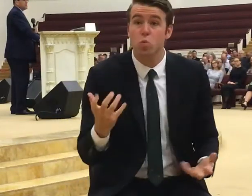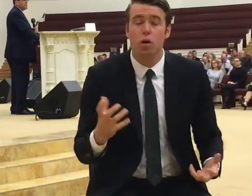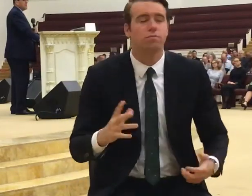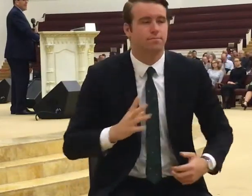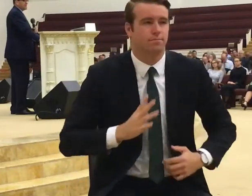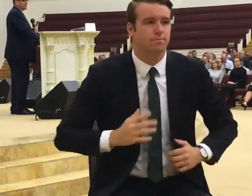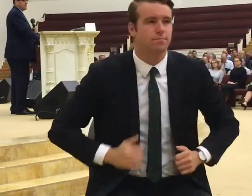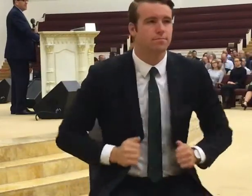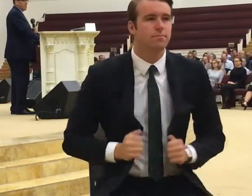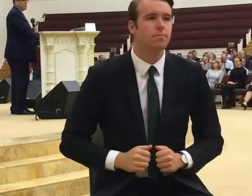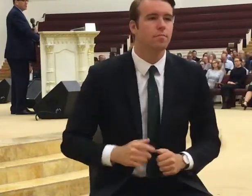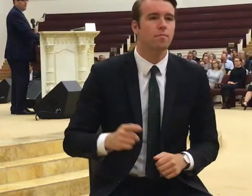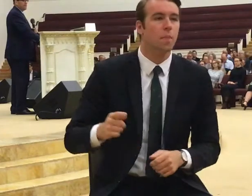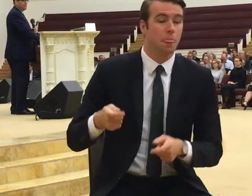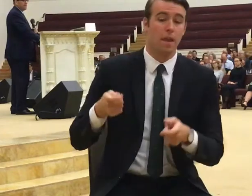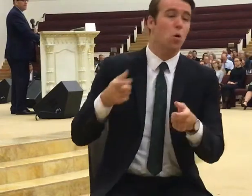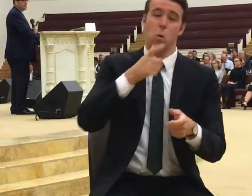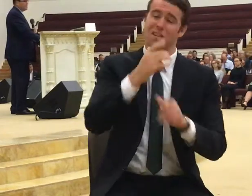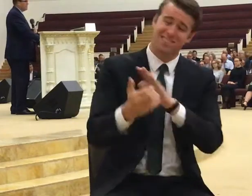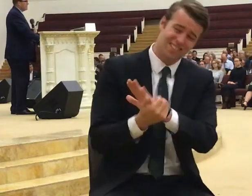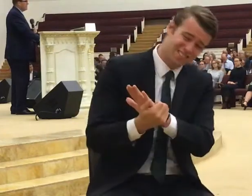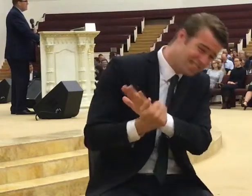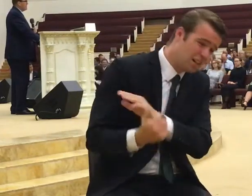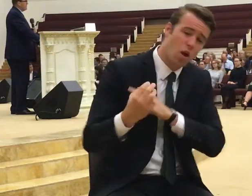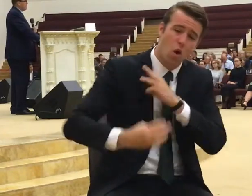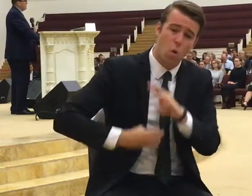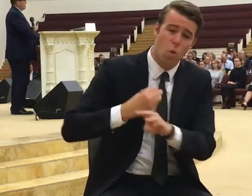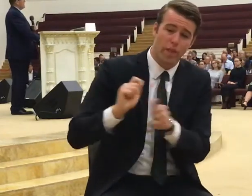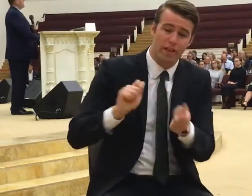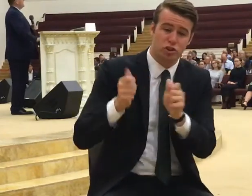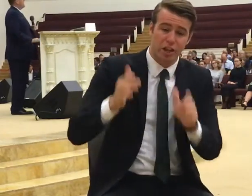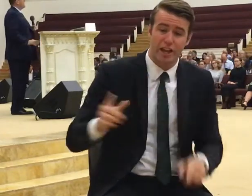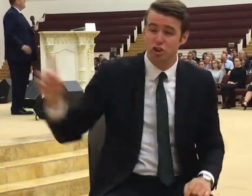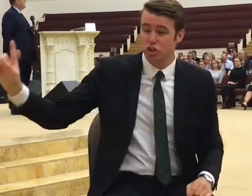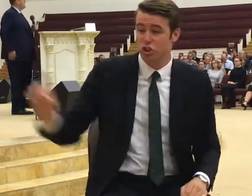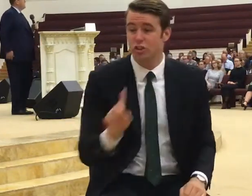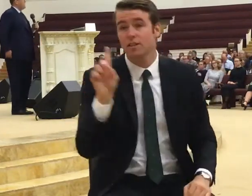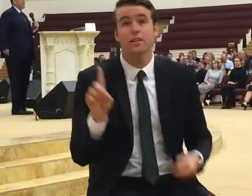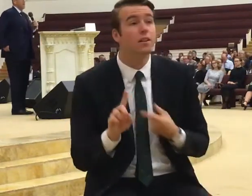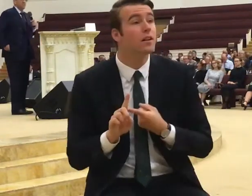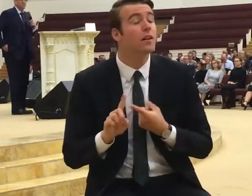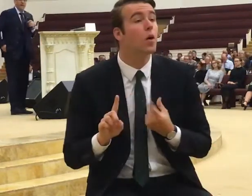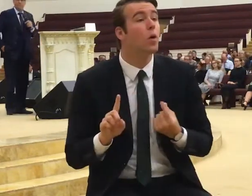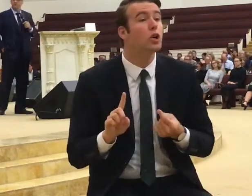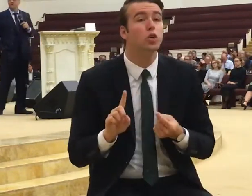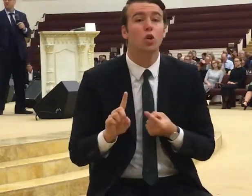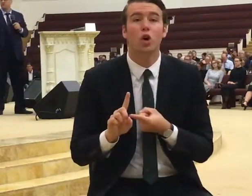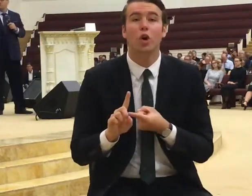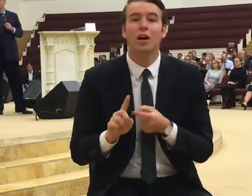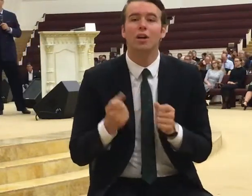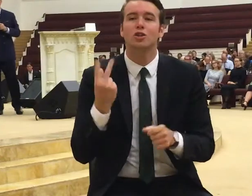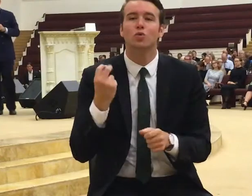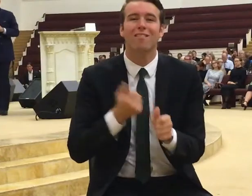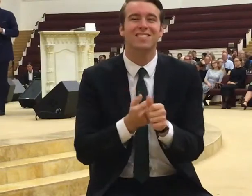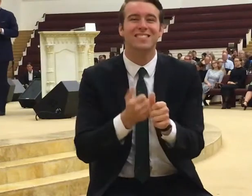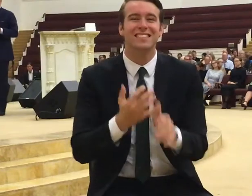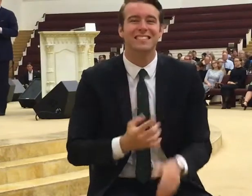Look at the master world changer. You know what he did? He got 12 disciples.